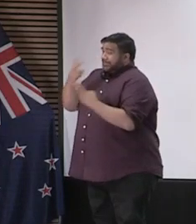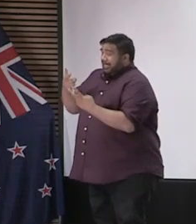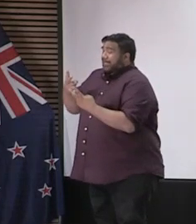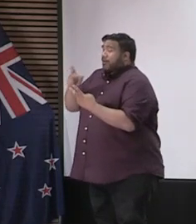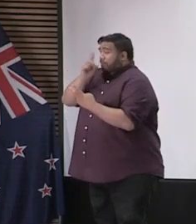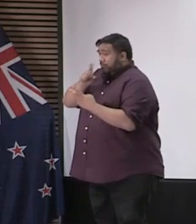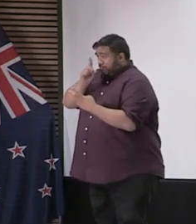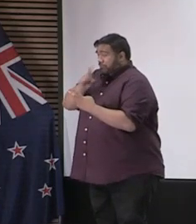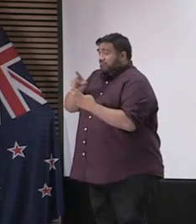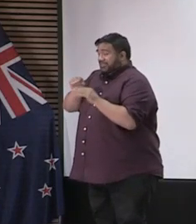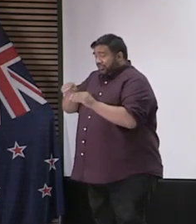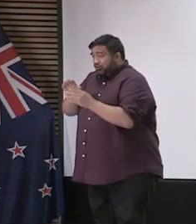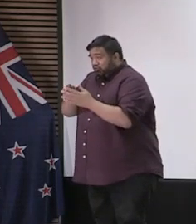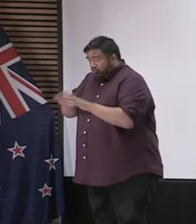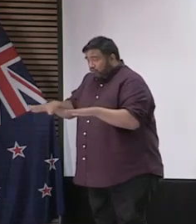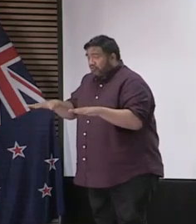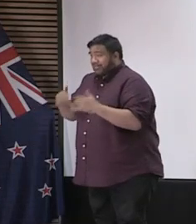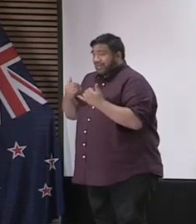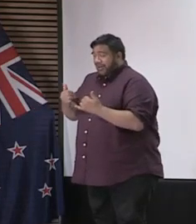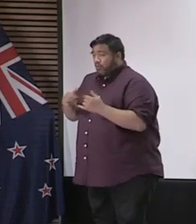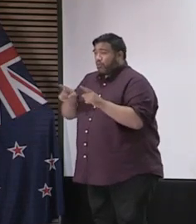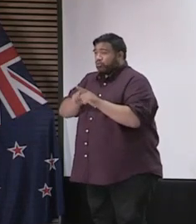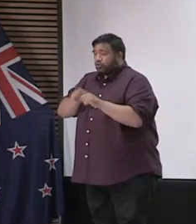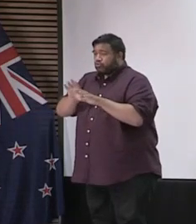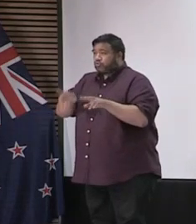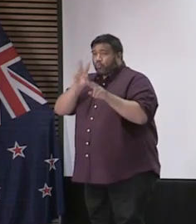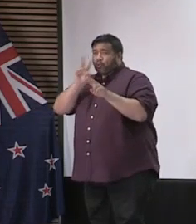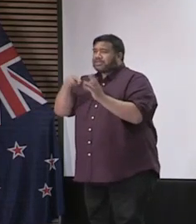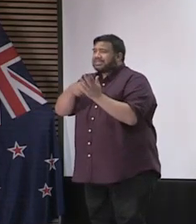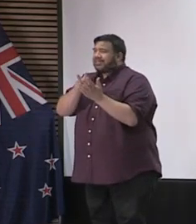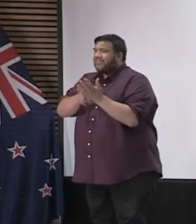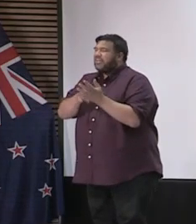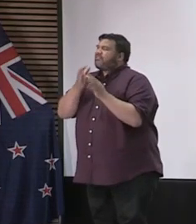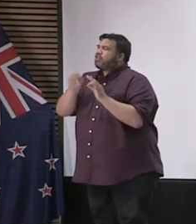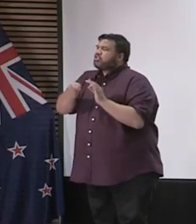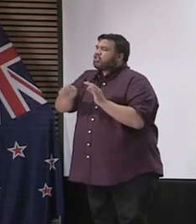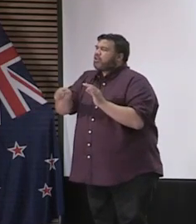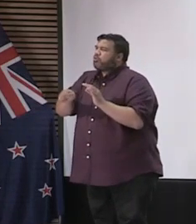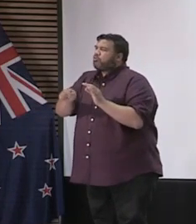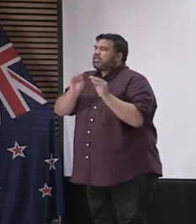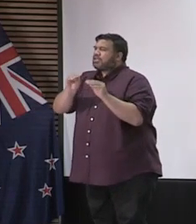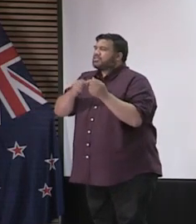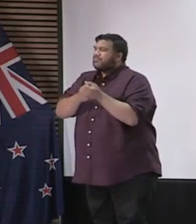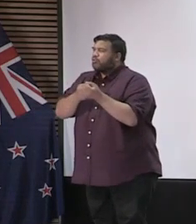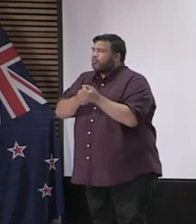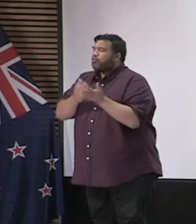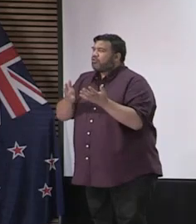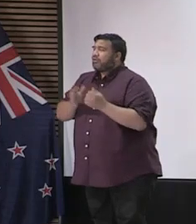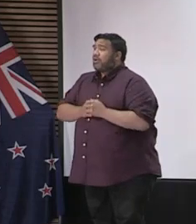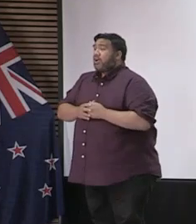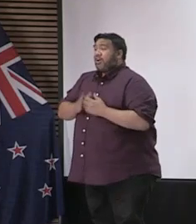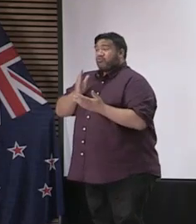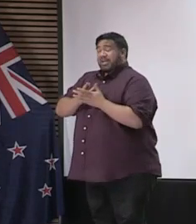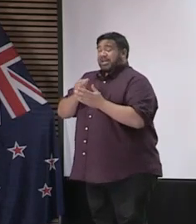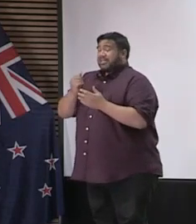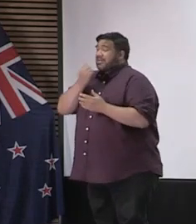broadcast that has been put out in 2 free-to-air channels today. The one thing I would really say is don't put too much pressure on